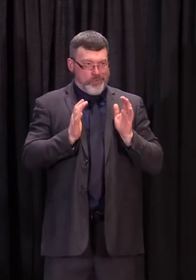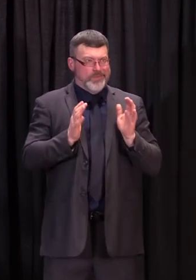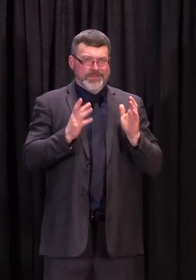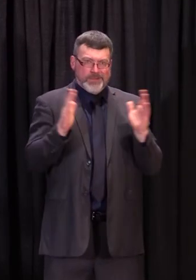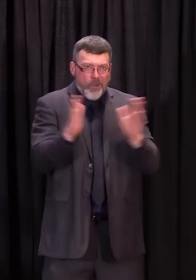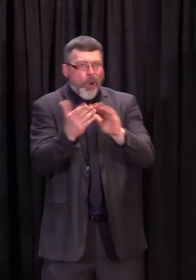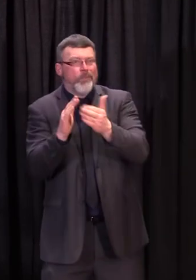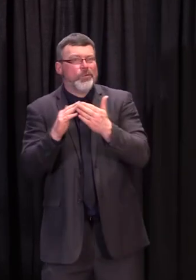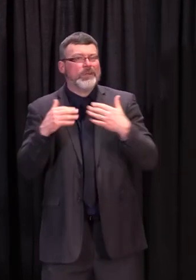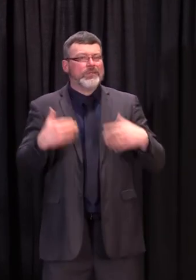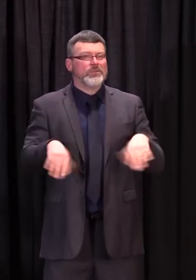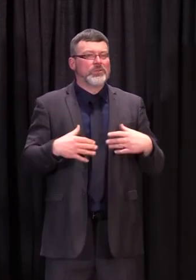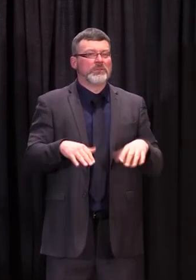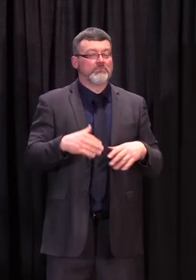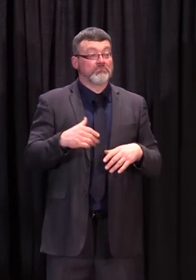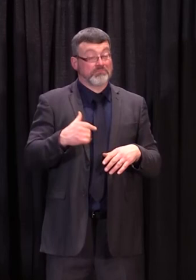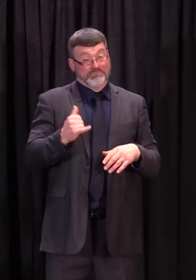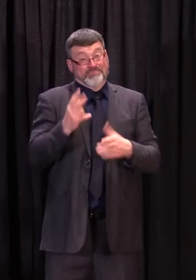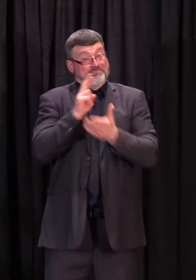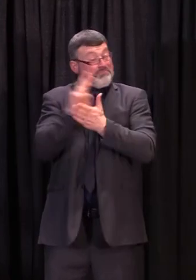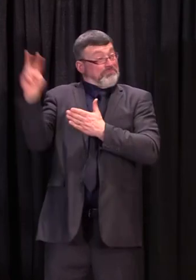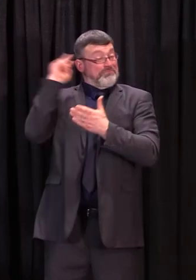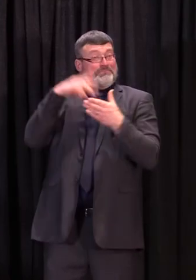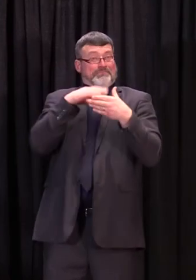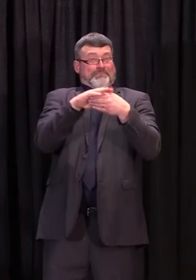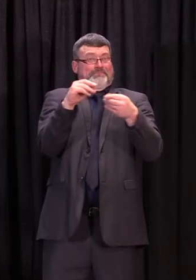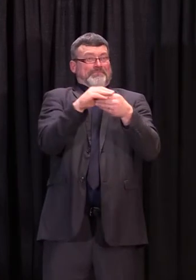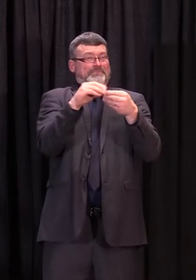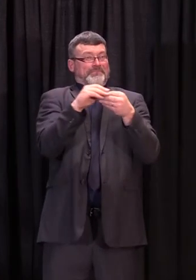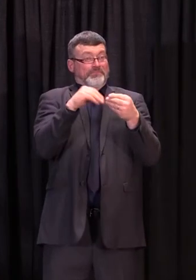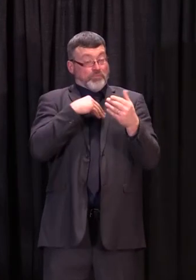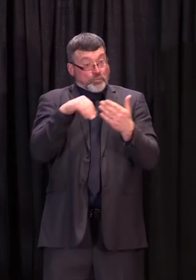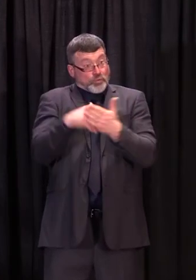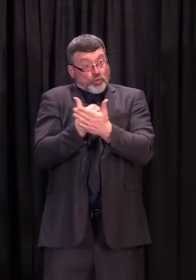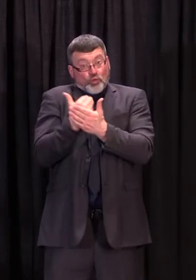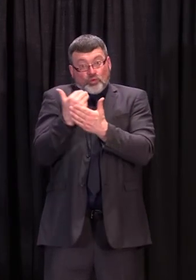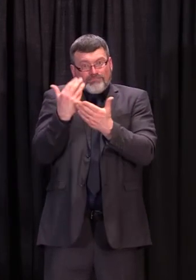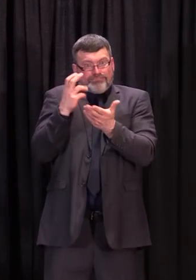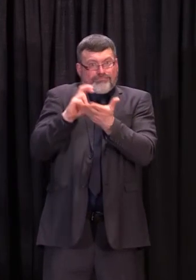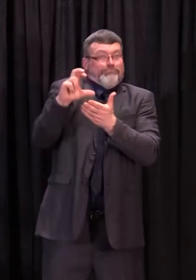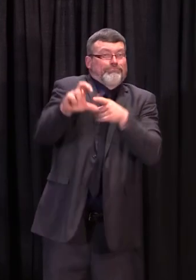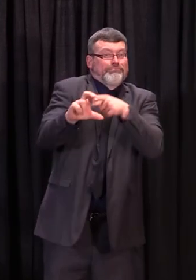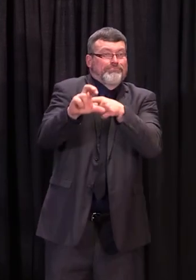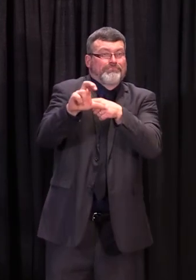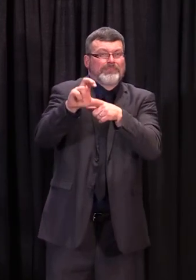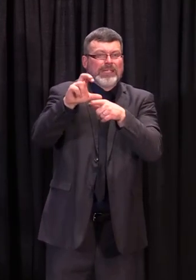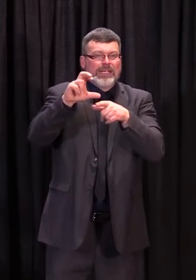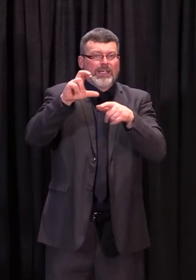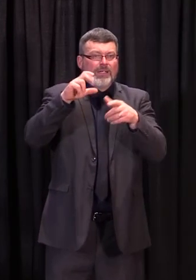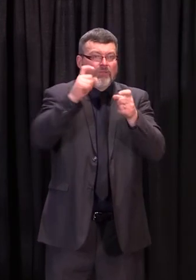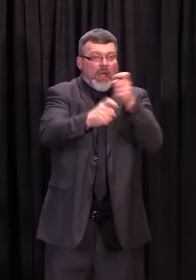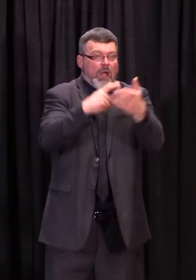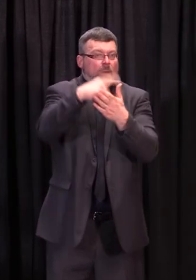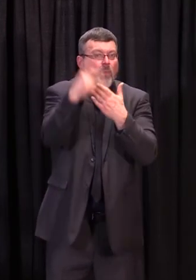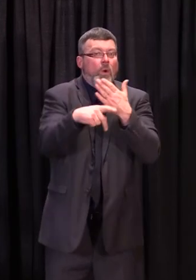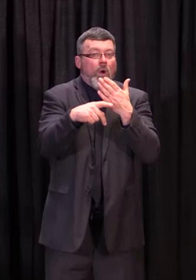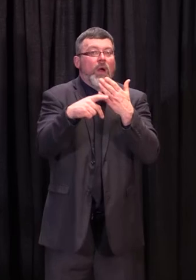new capital investment grant program received applications far beyond what we had available for funding last